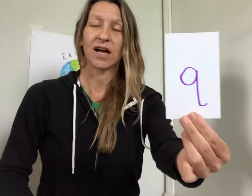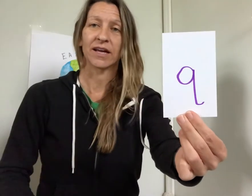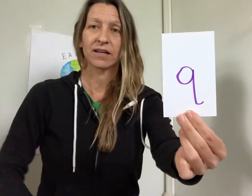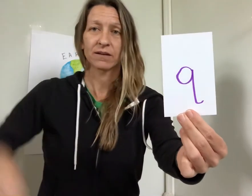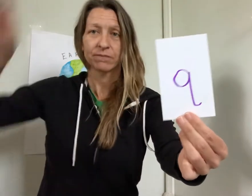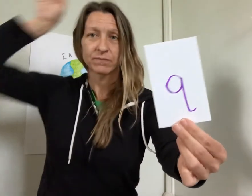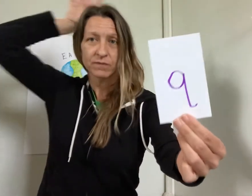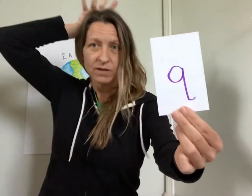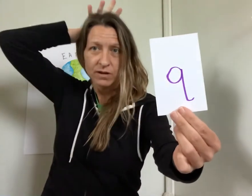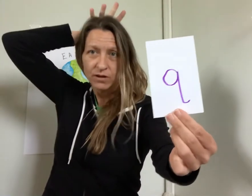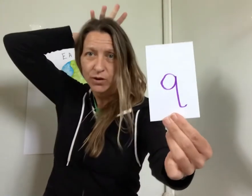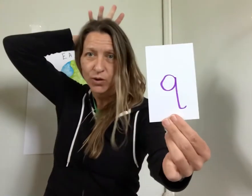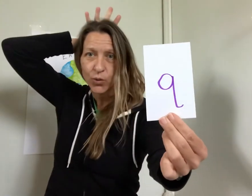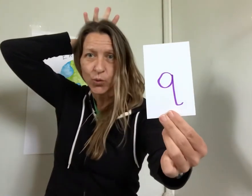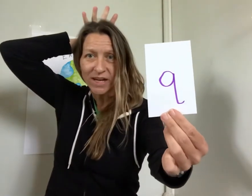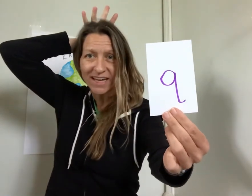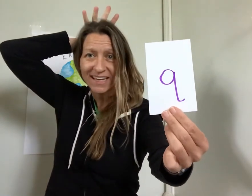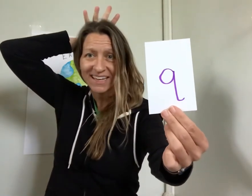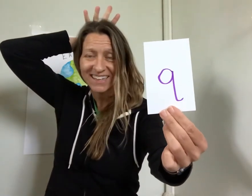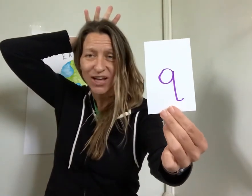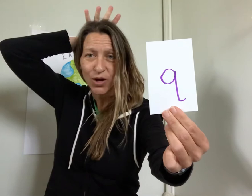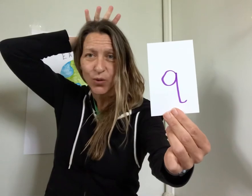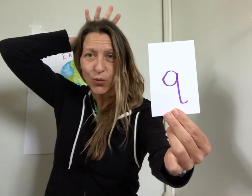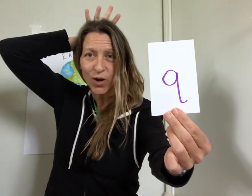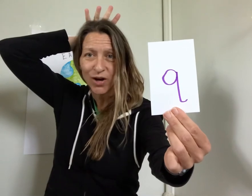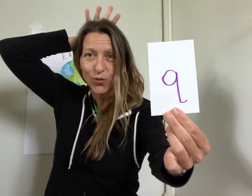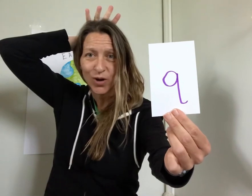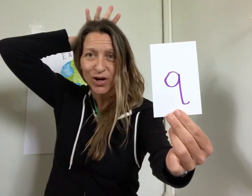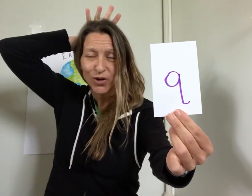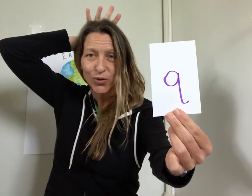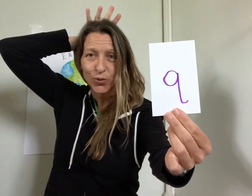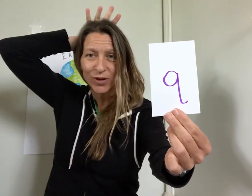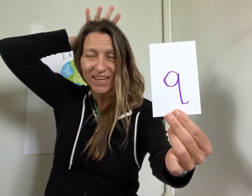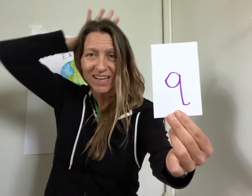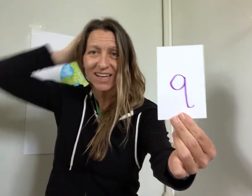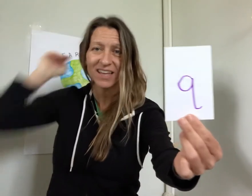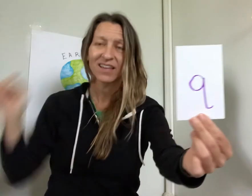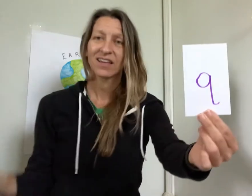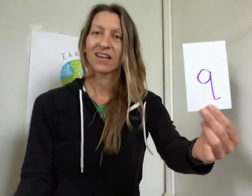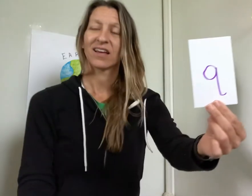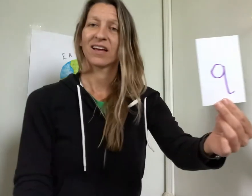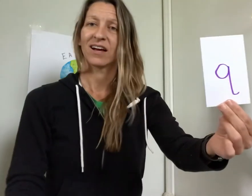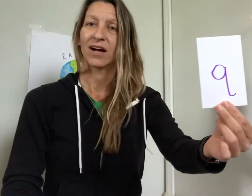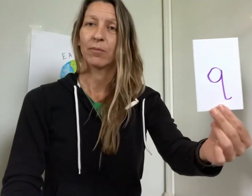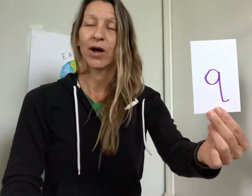Like queen, qua, qua, queen.